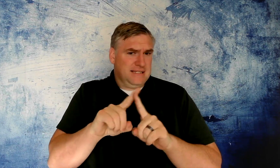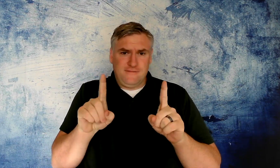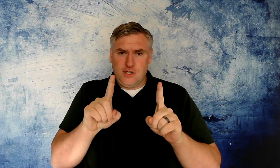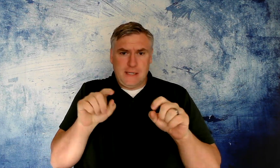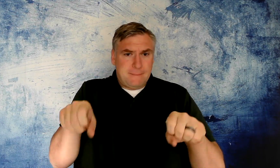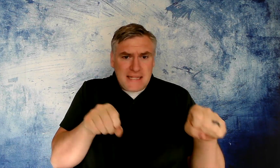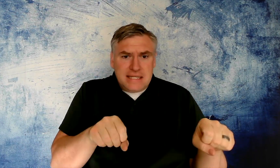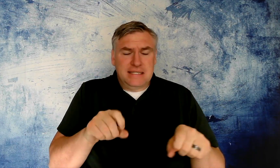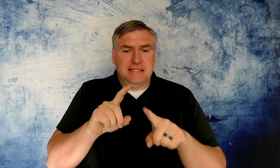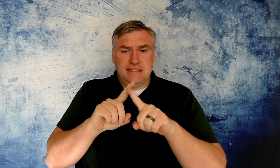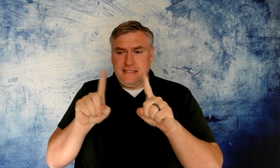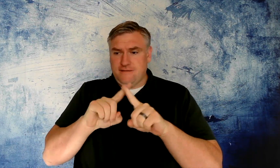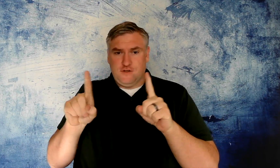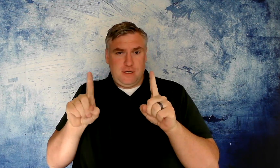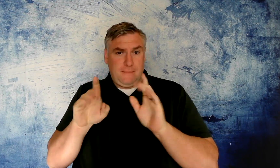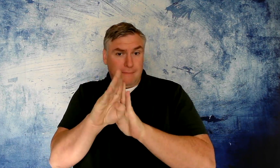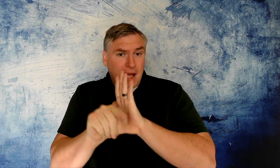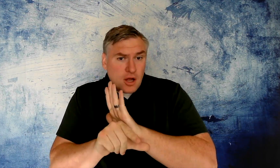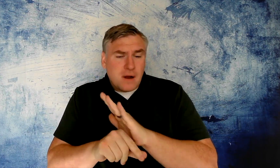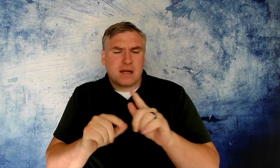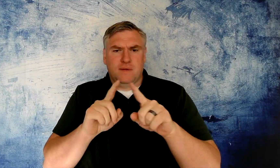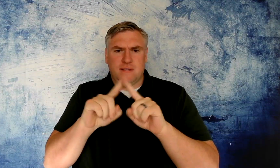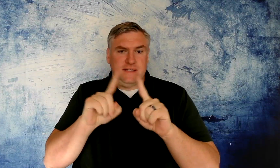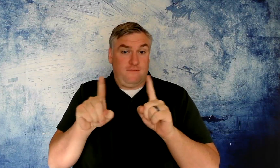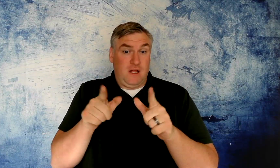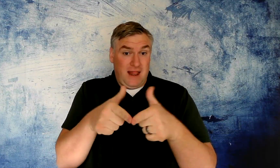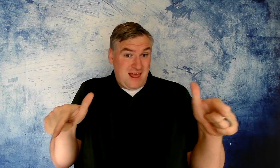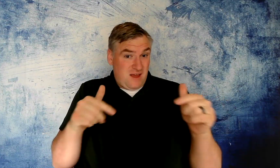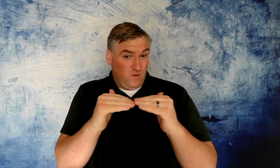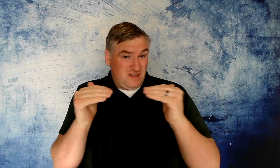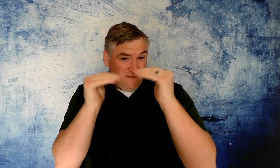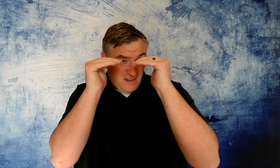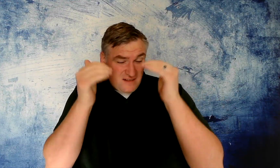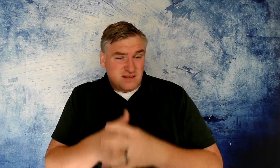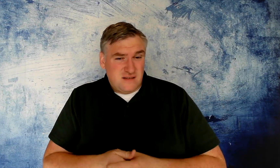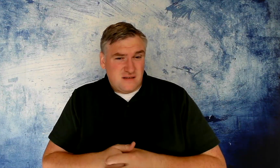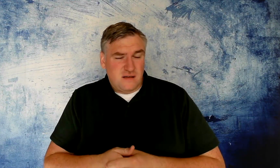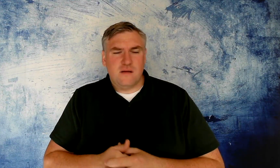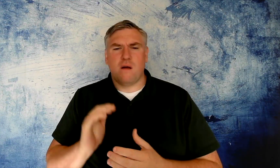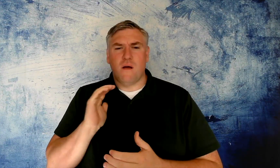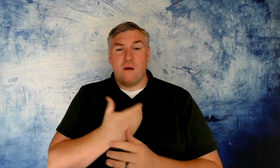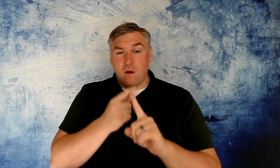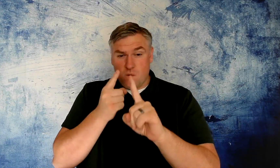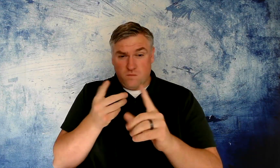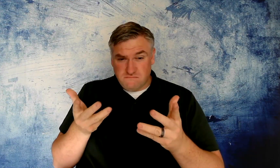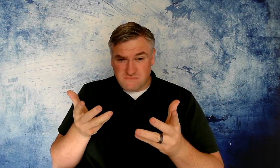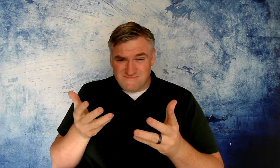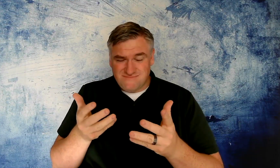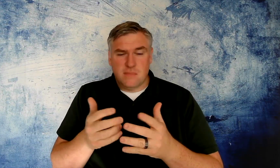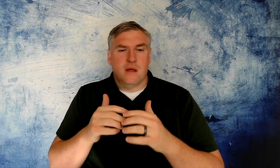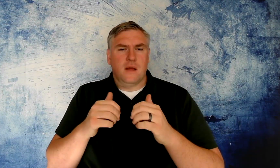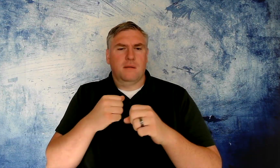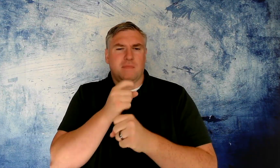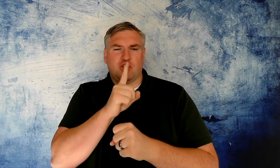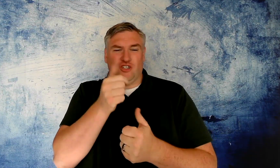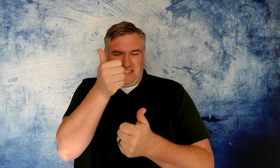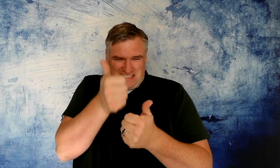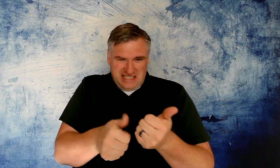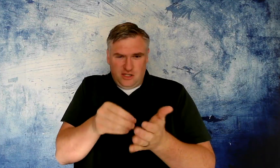different needs, different abilities, different backgrounds, different language levels. Our goal is to